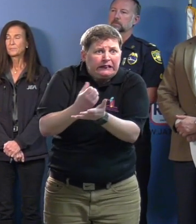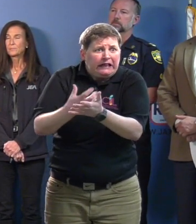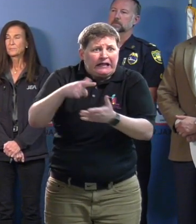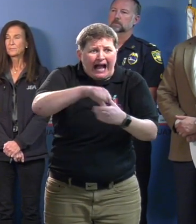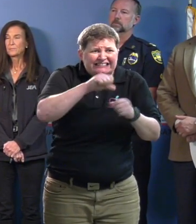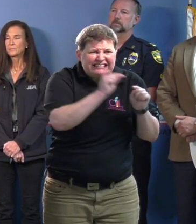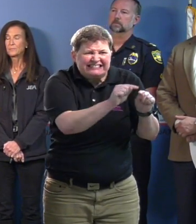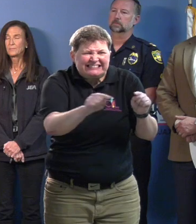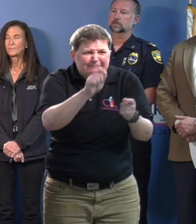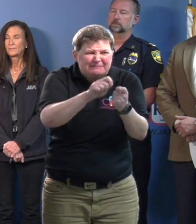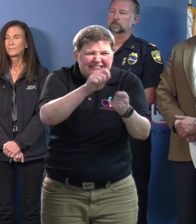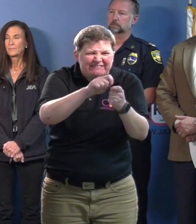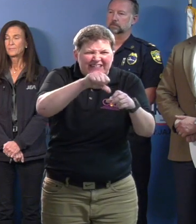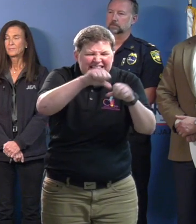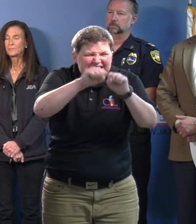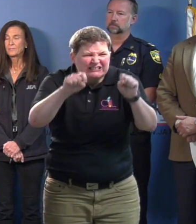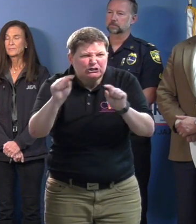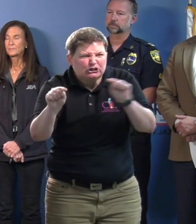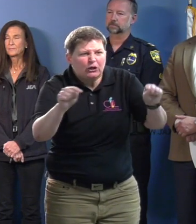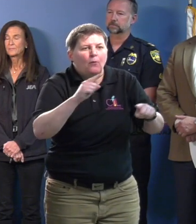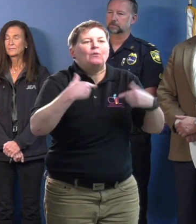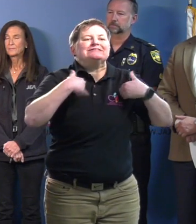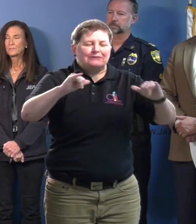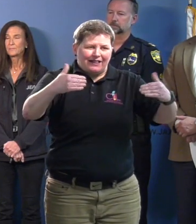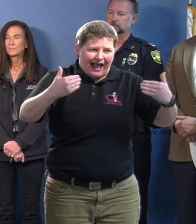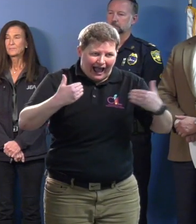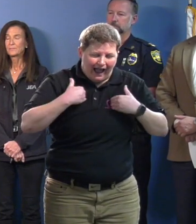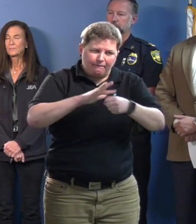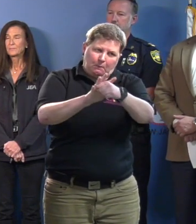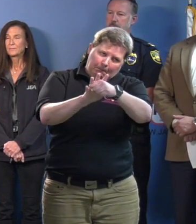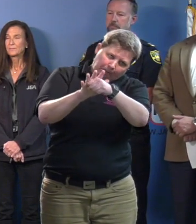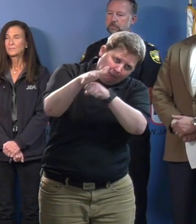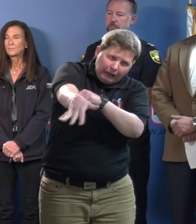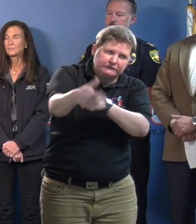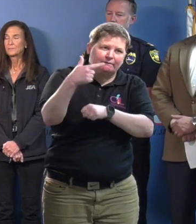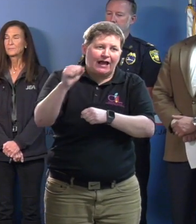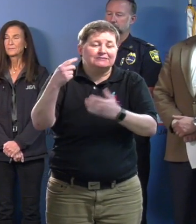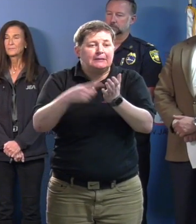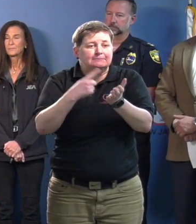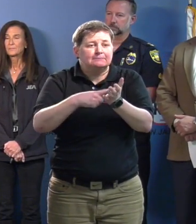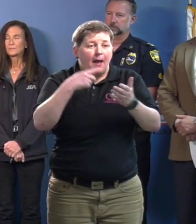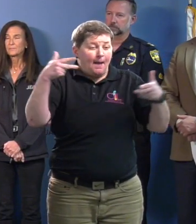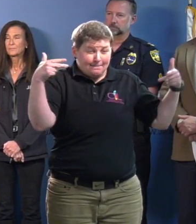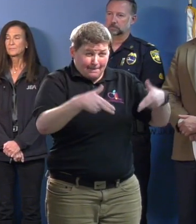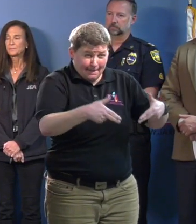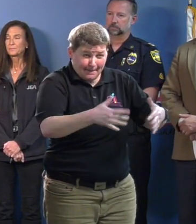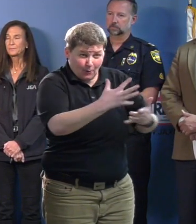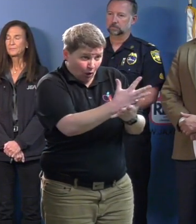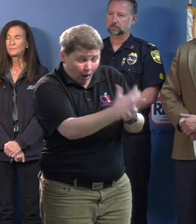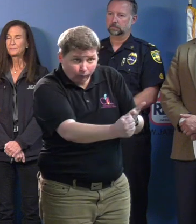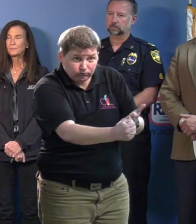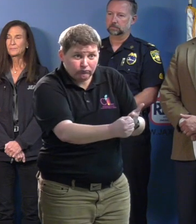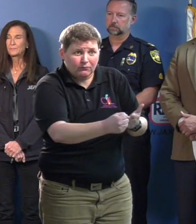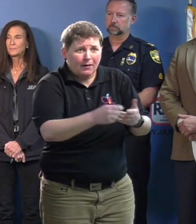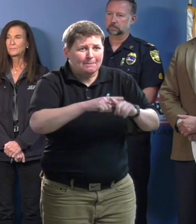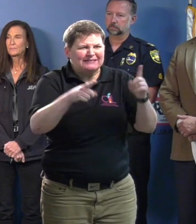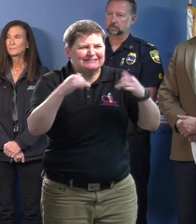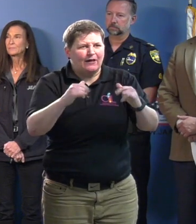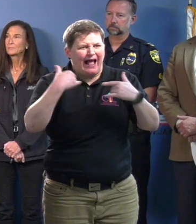will run out occasionally and they'll have to send a truck to replenish, but we have plenty of gas supply, so that remains the case